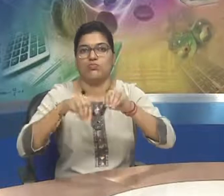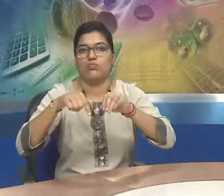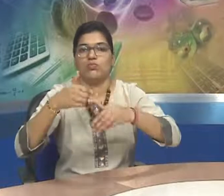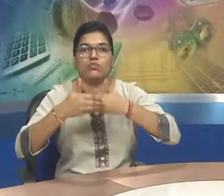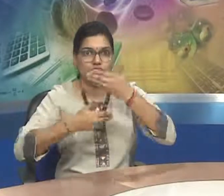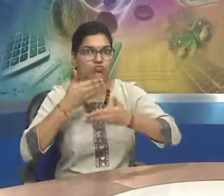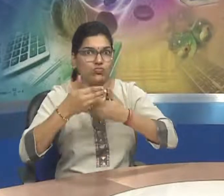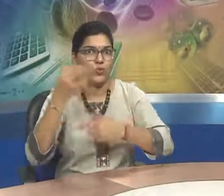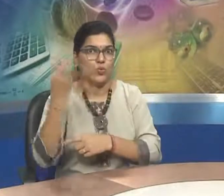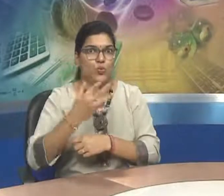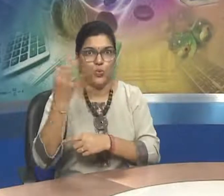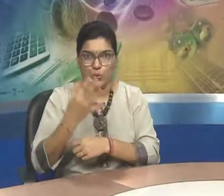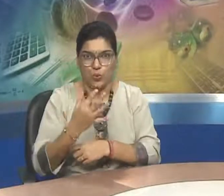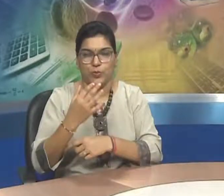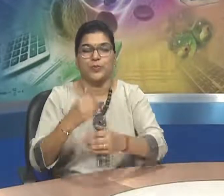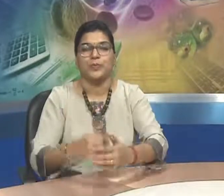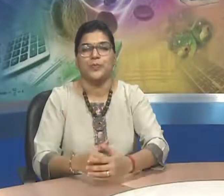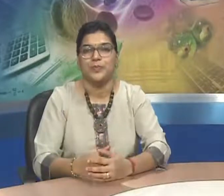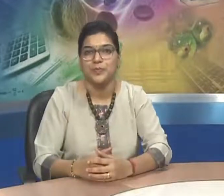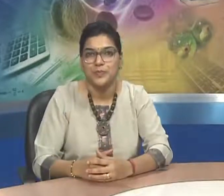this political science subject.